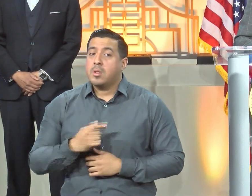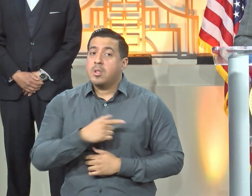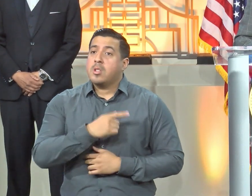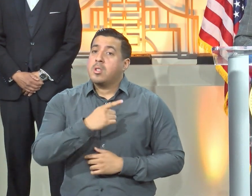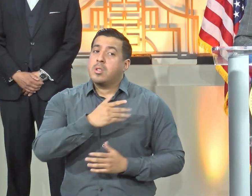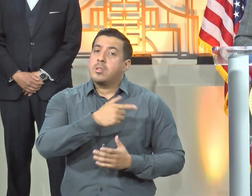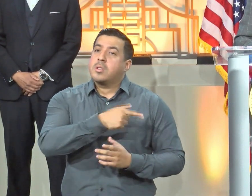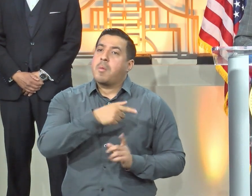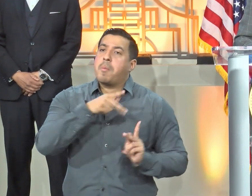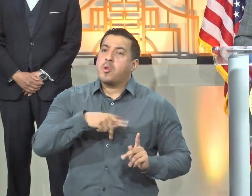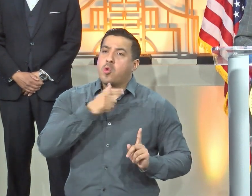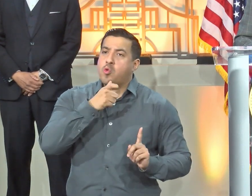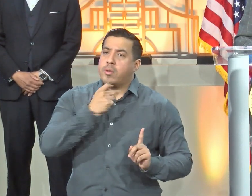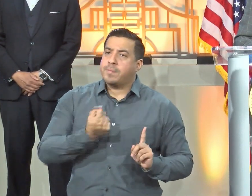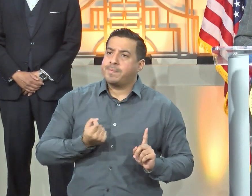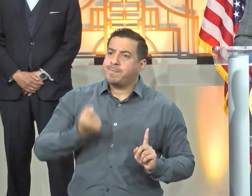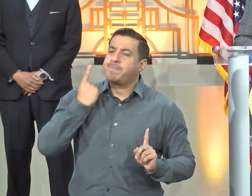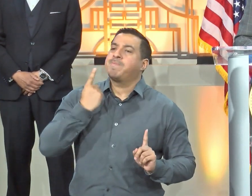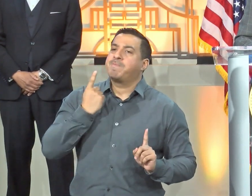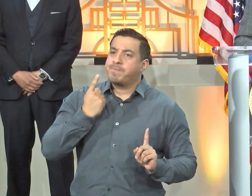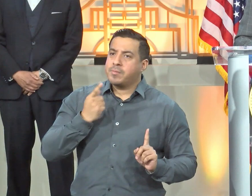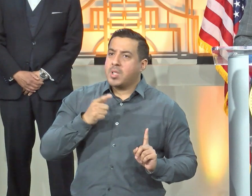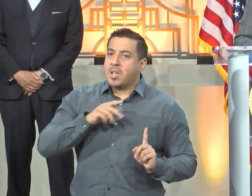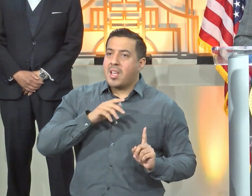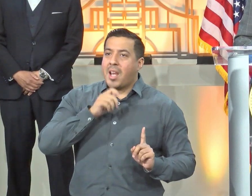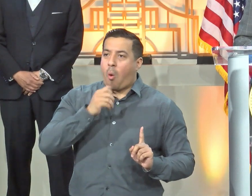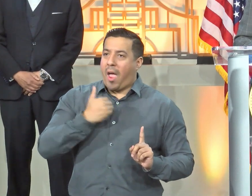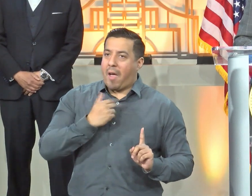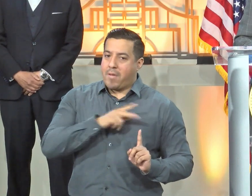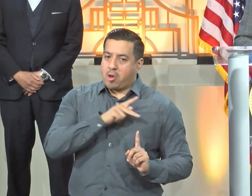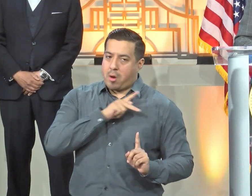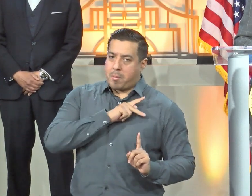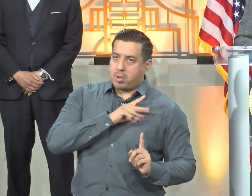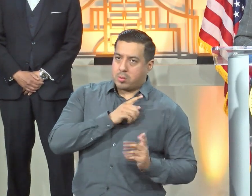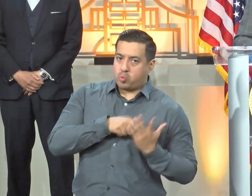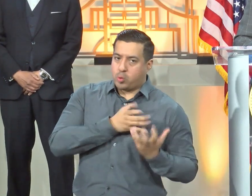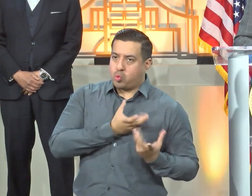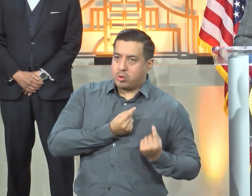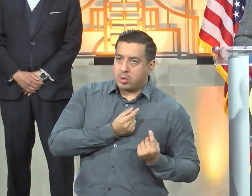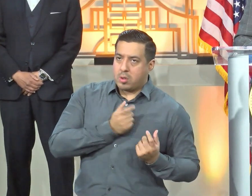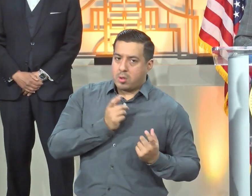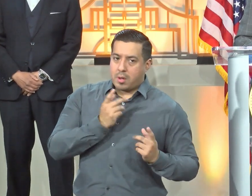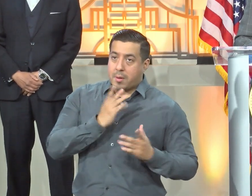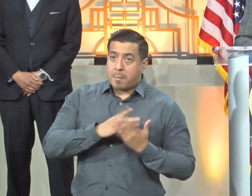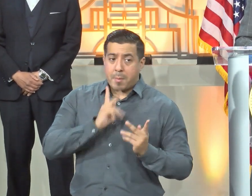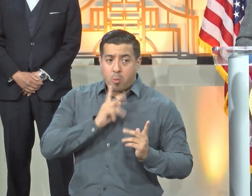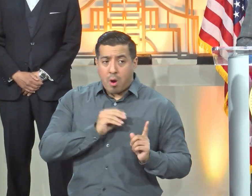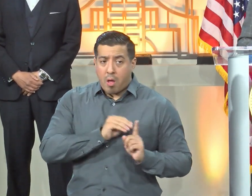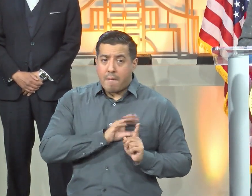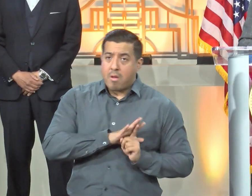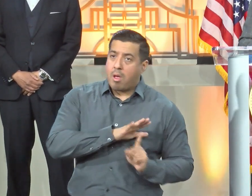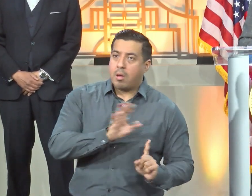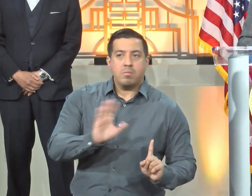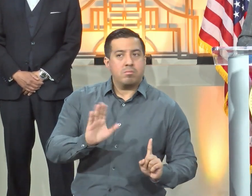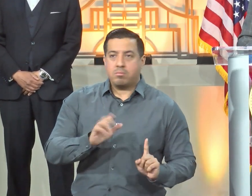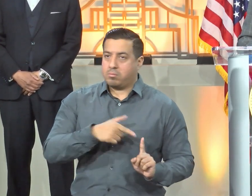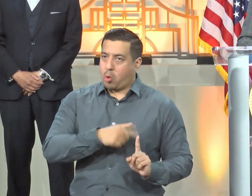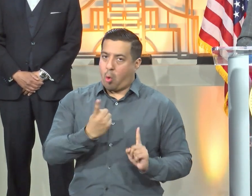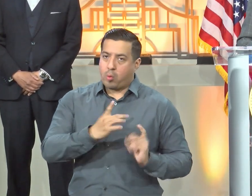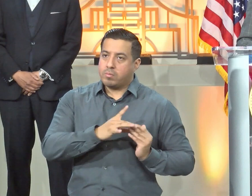who understands the law and has never let personal agendas influence his judgment. He is leaving his